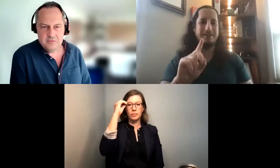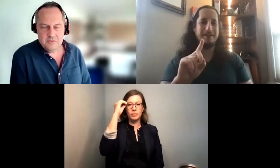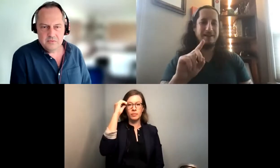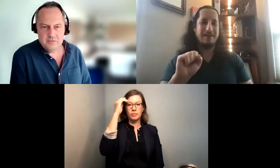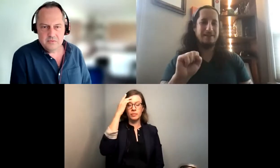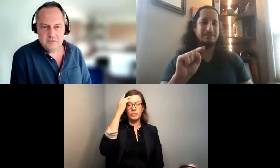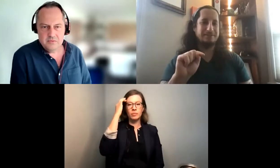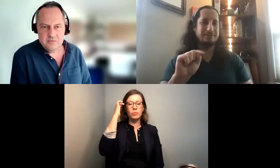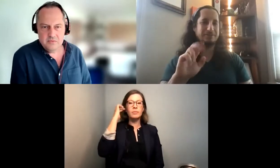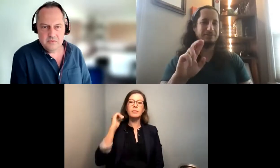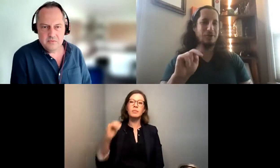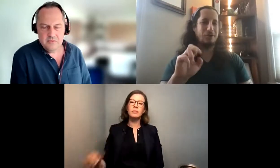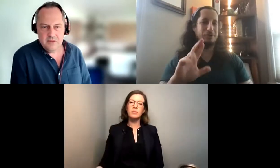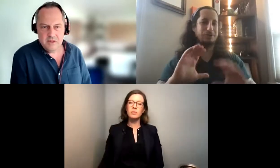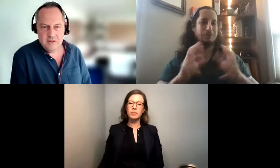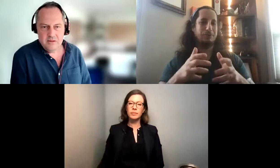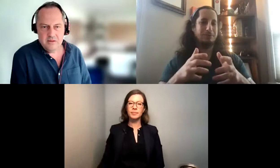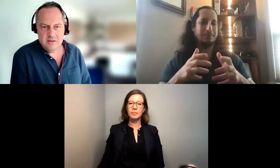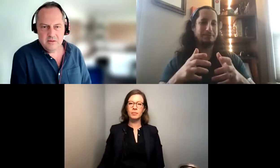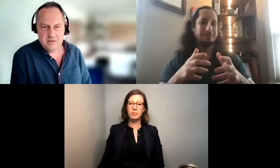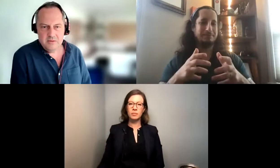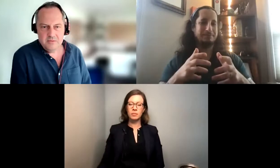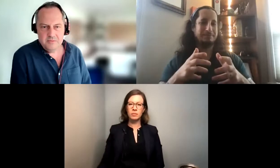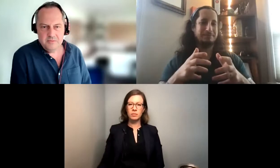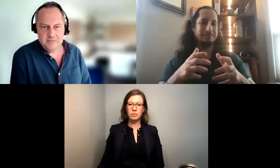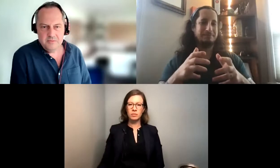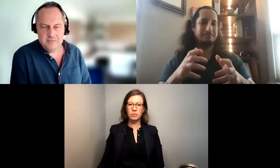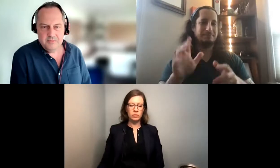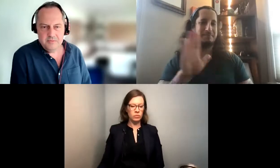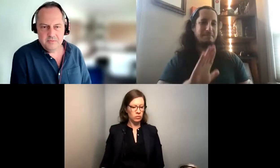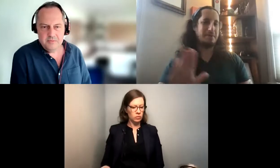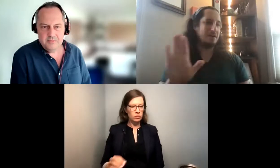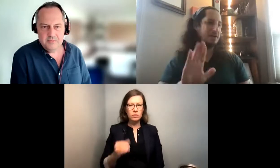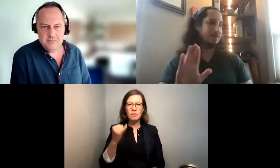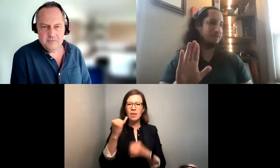And I started by advising Thad's